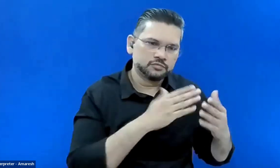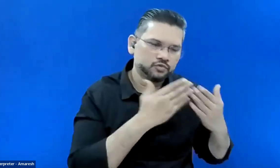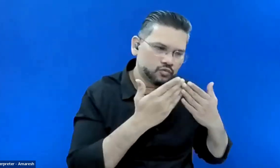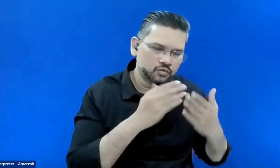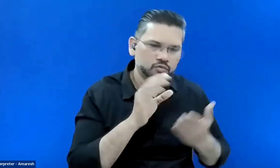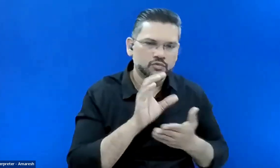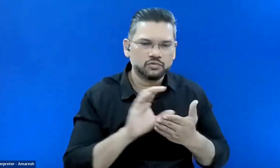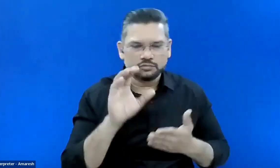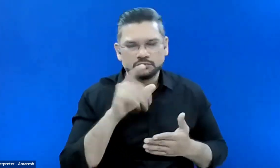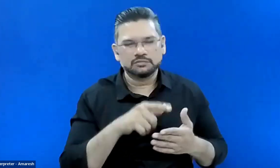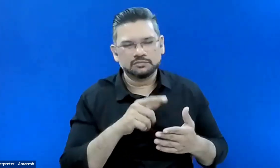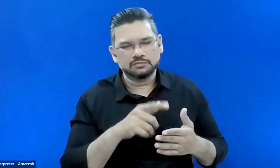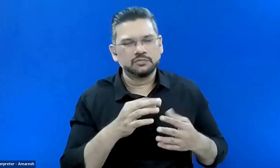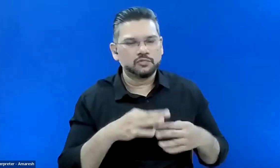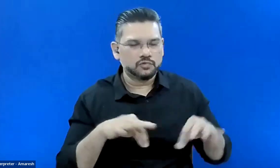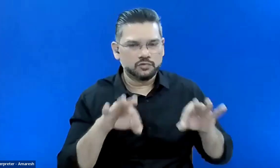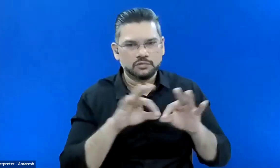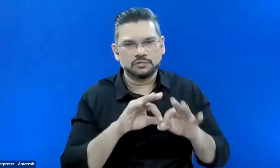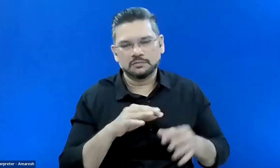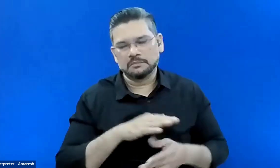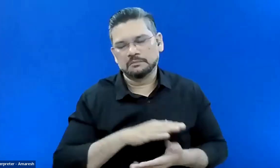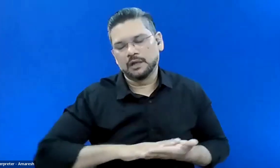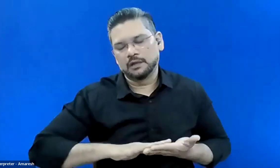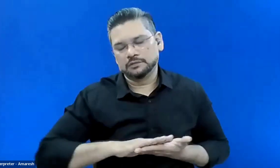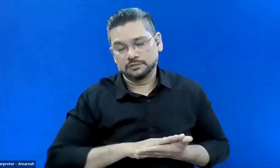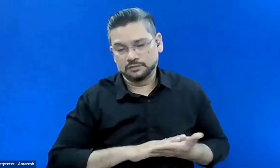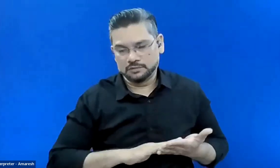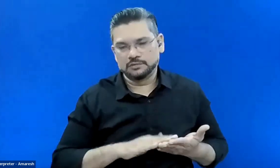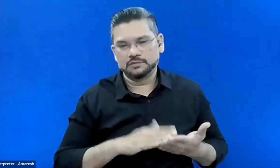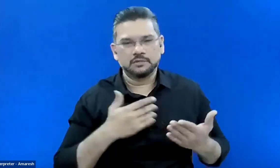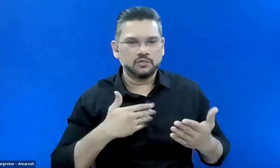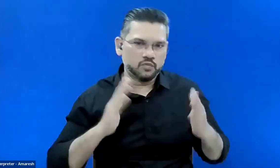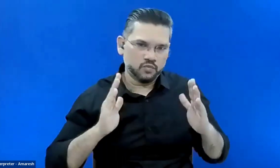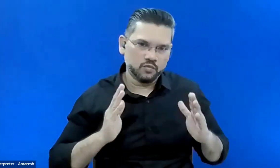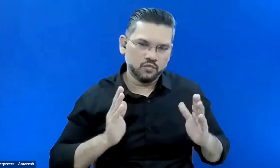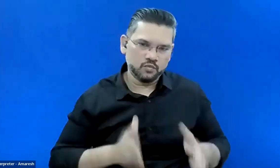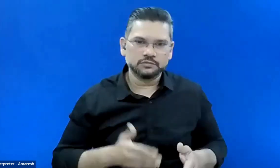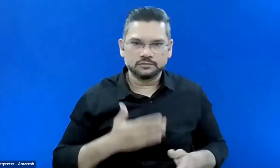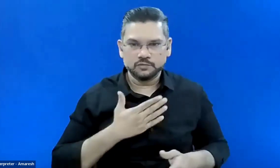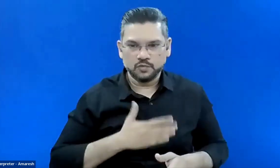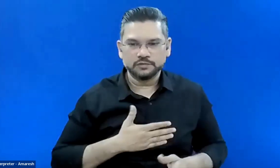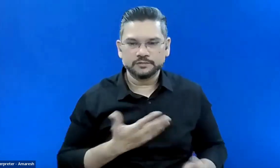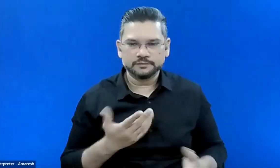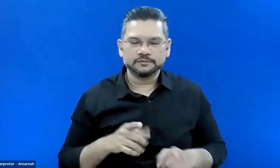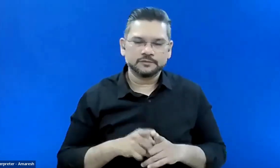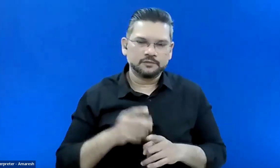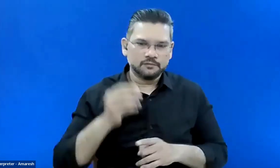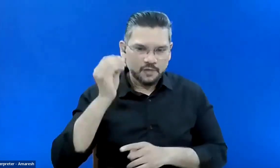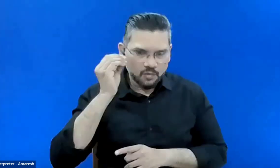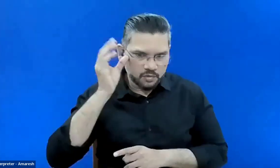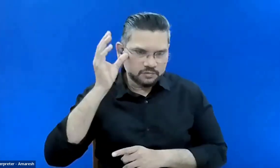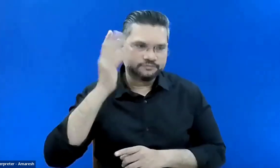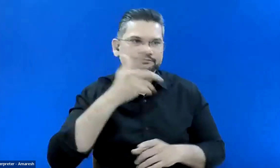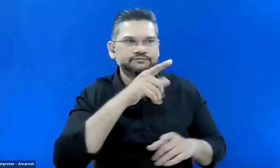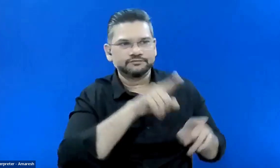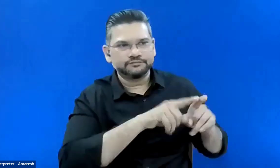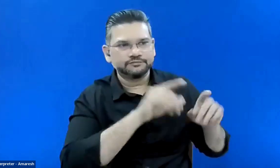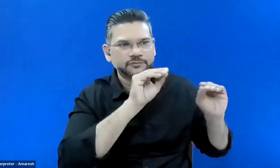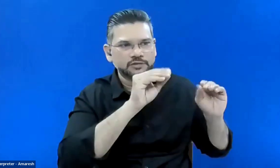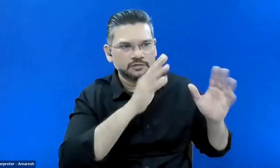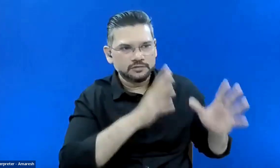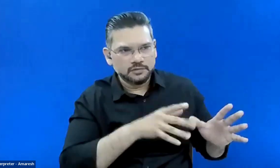of us. And then raising awareness and capacity building programs to prepare teacher or school